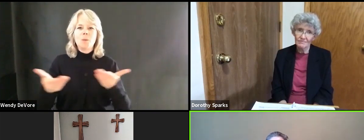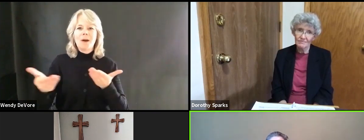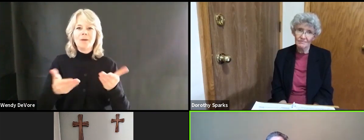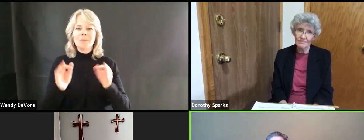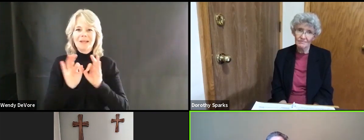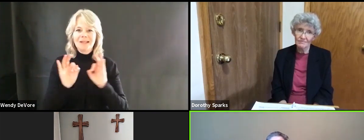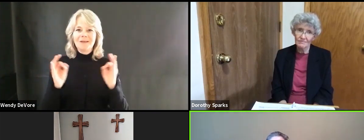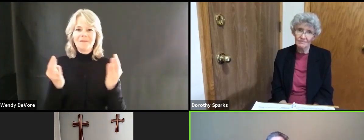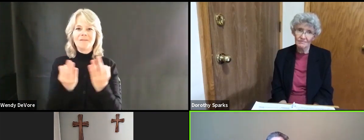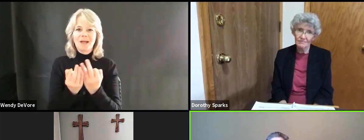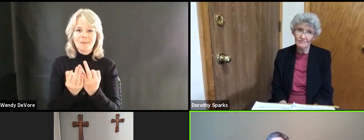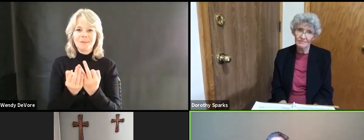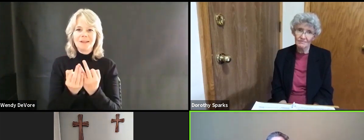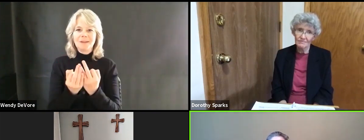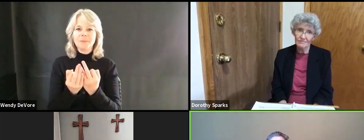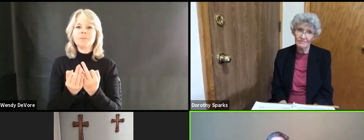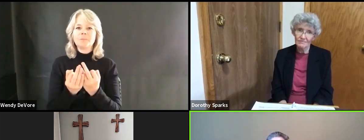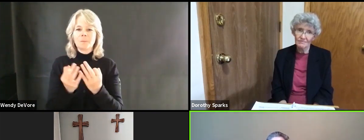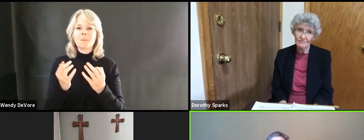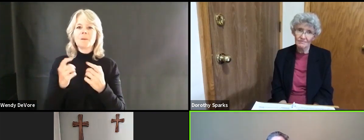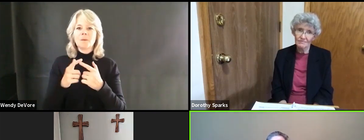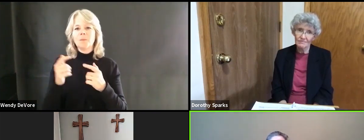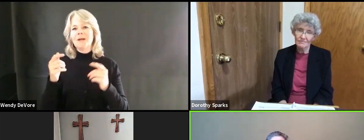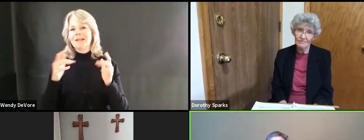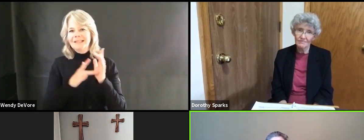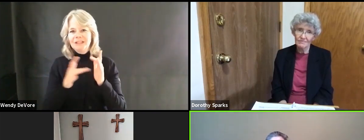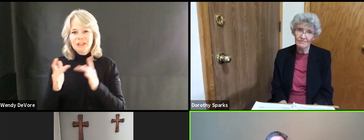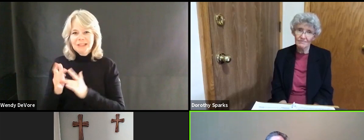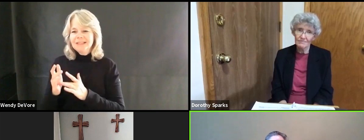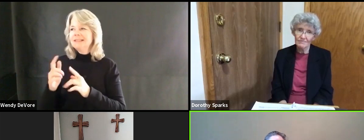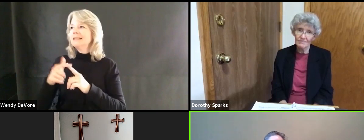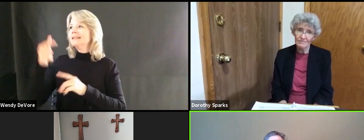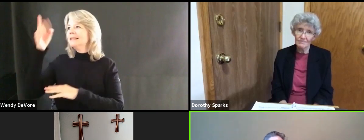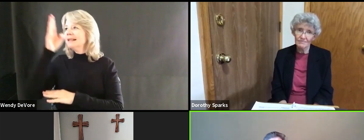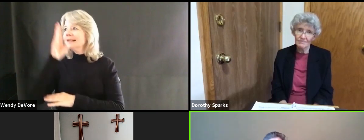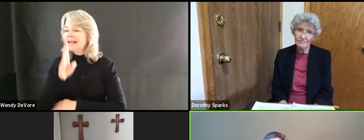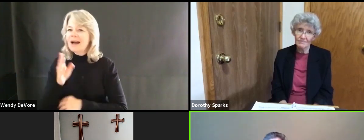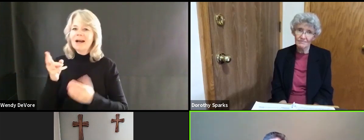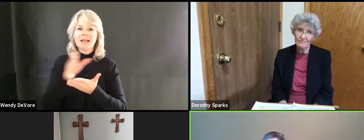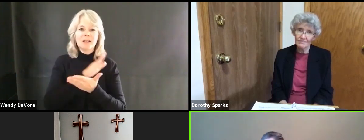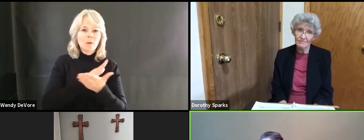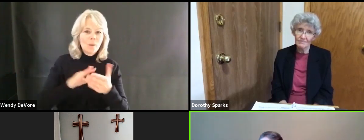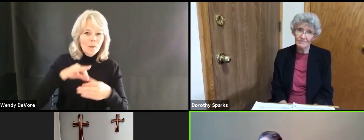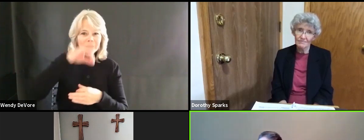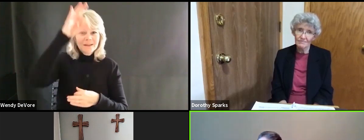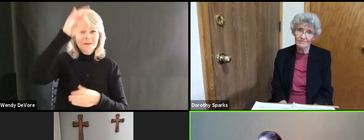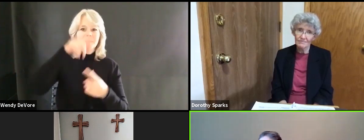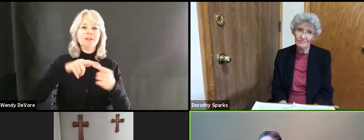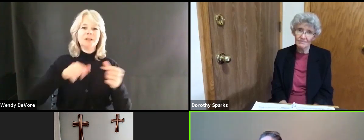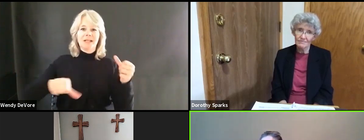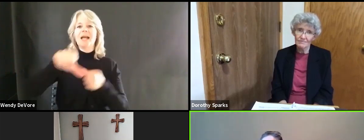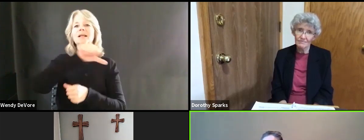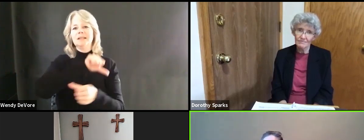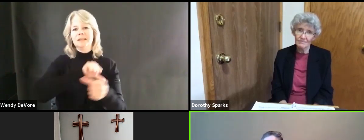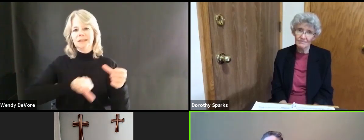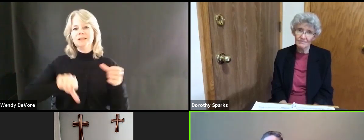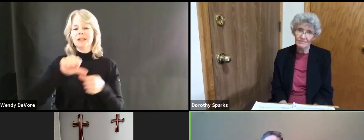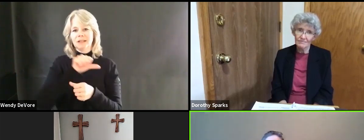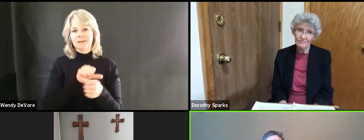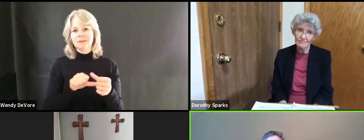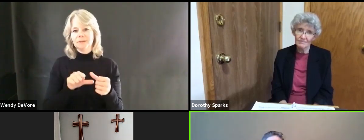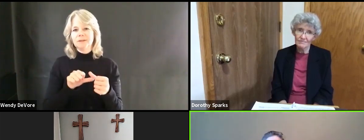we have with God, with Jesus, with the Holy Spirit, and with one another. So to